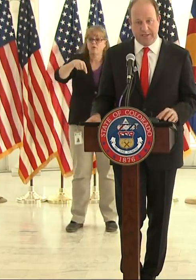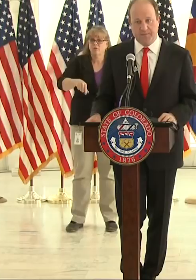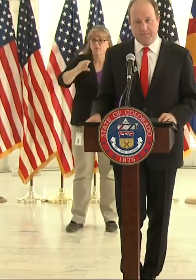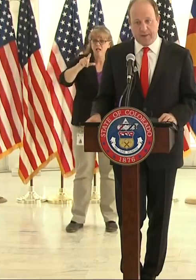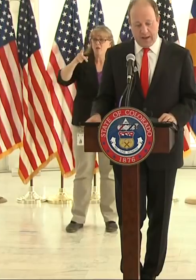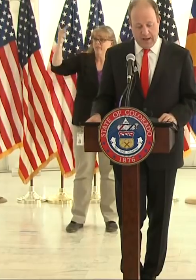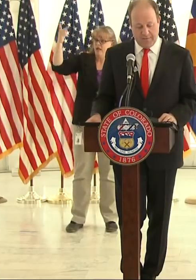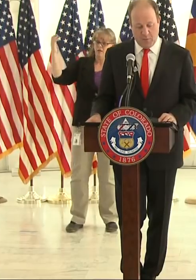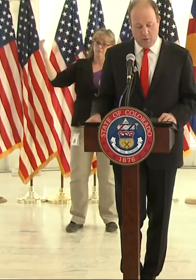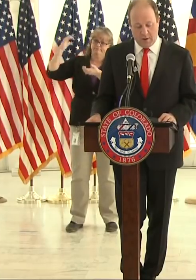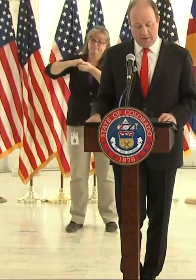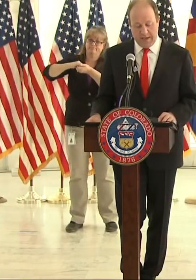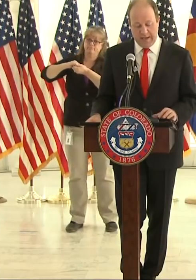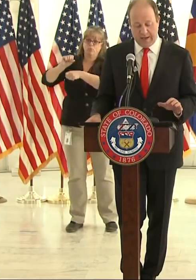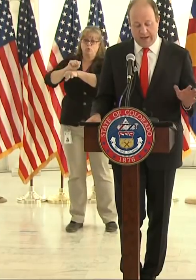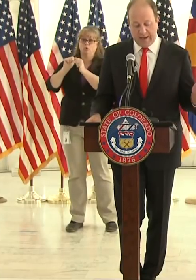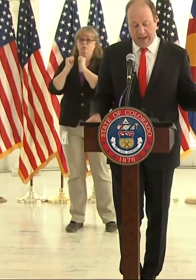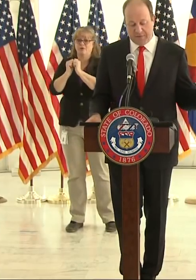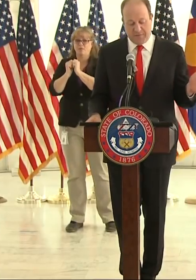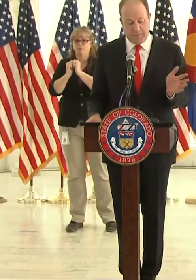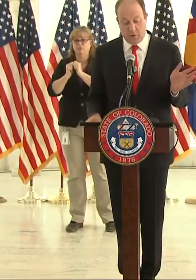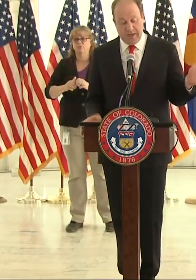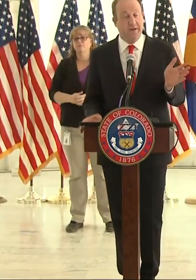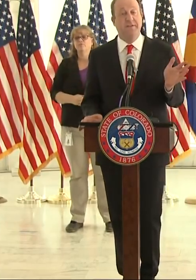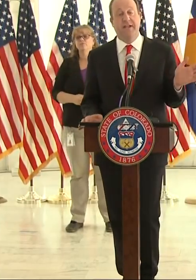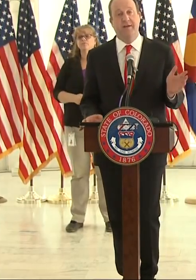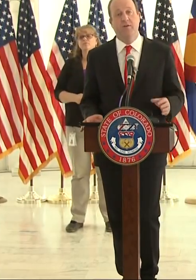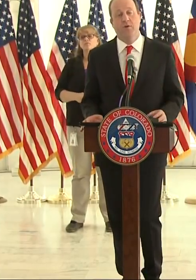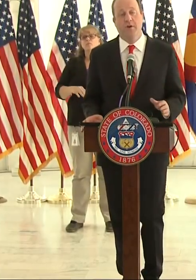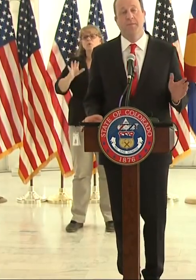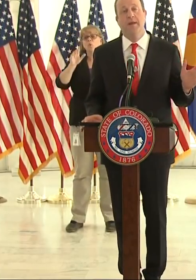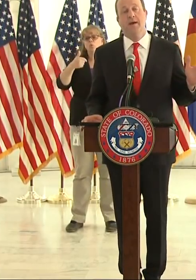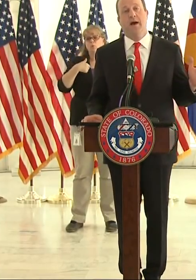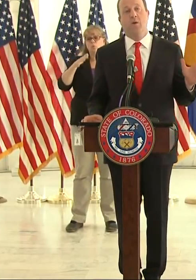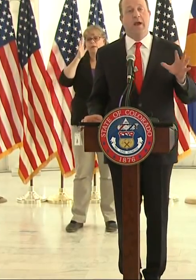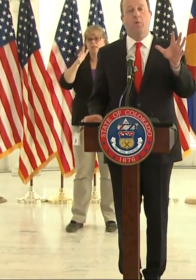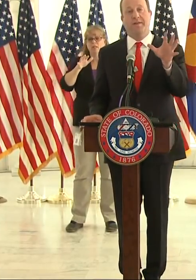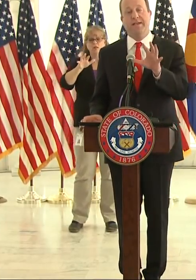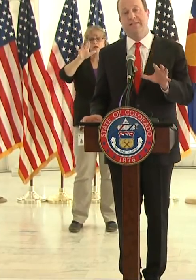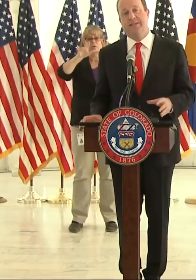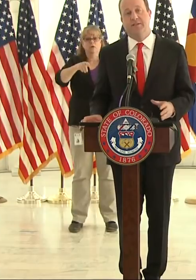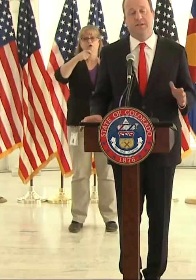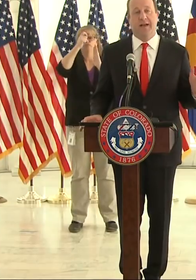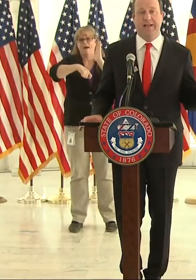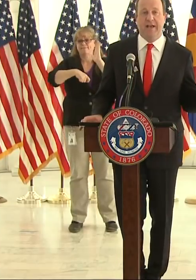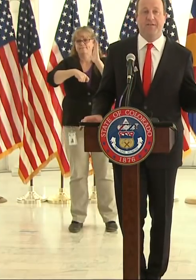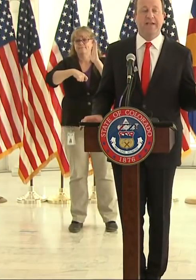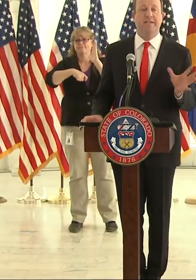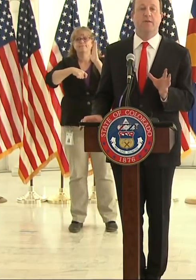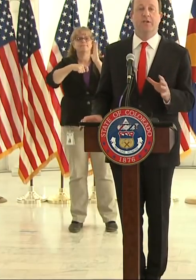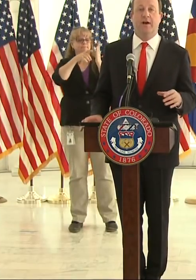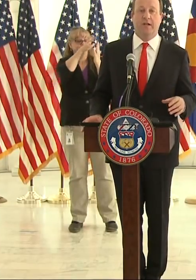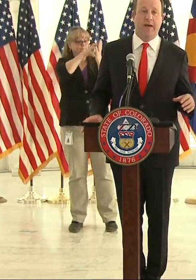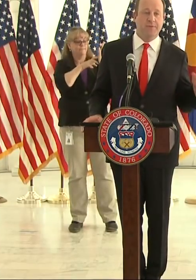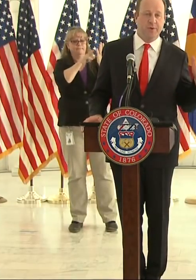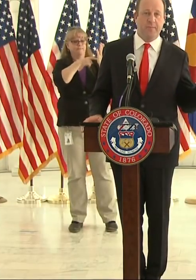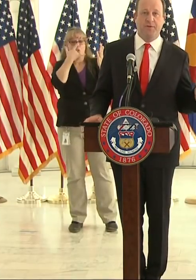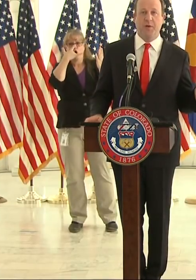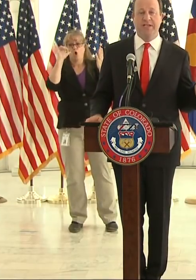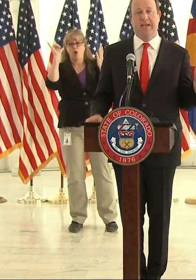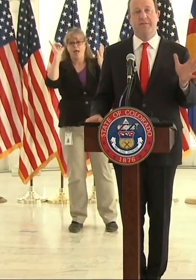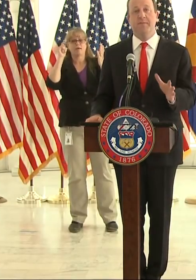be released before the end of the stay-at-home order around what these things look like, that phase-in that we talked